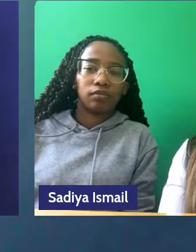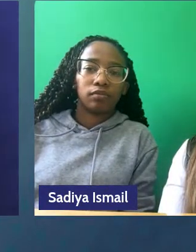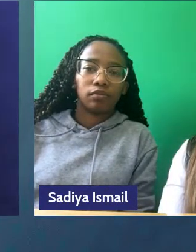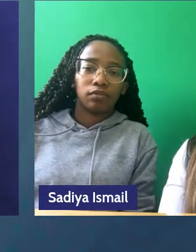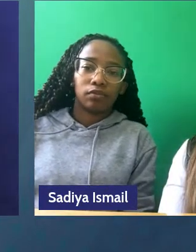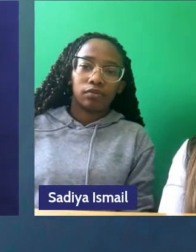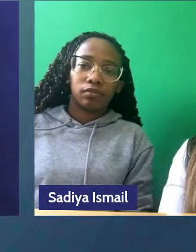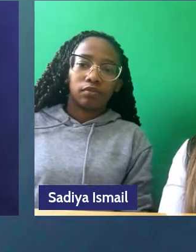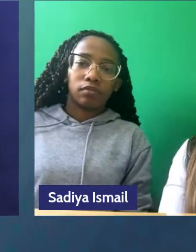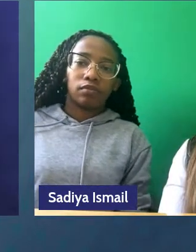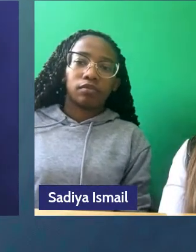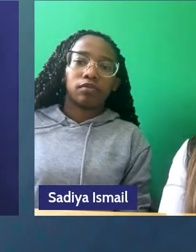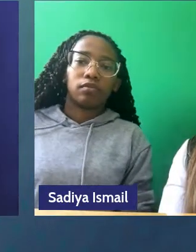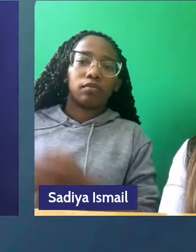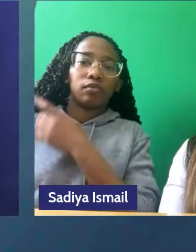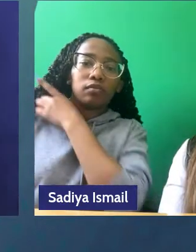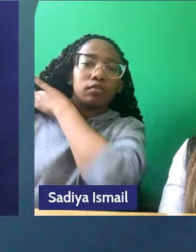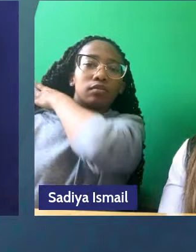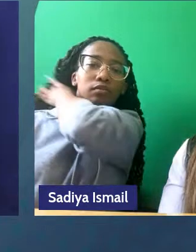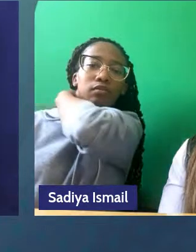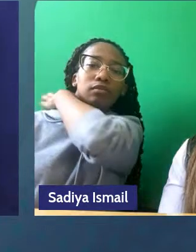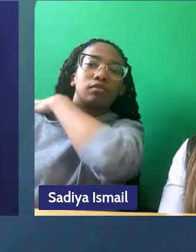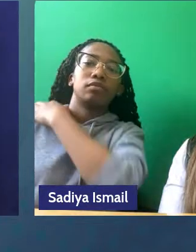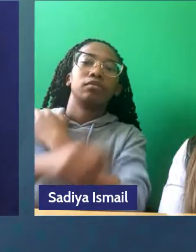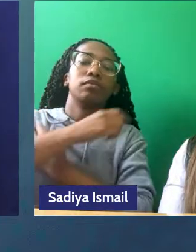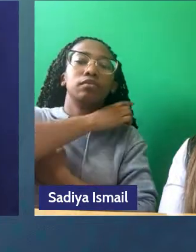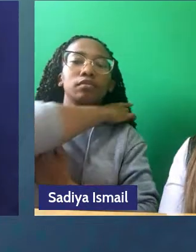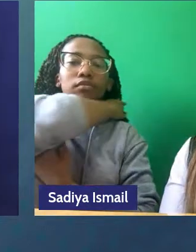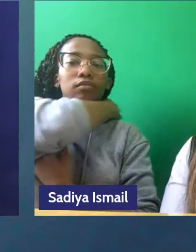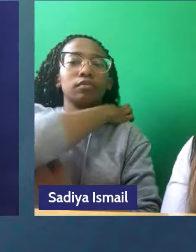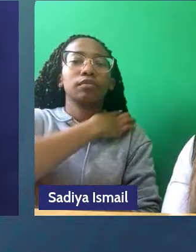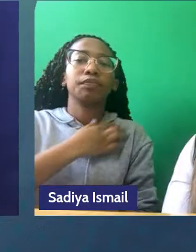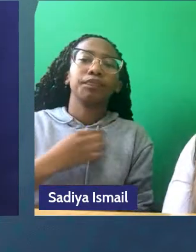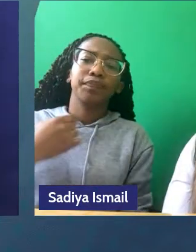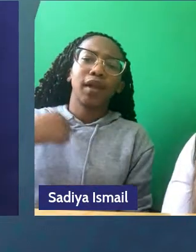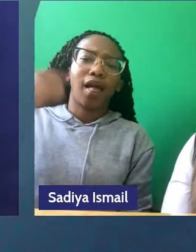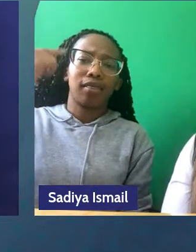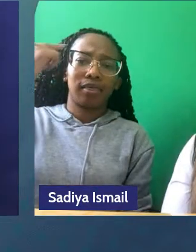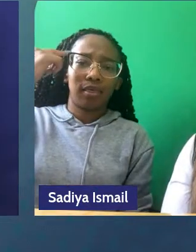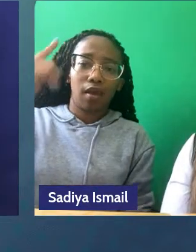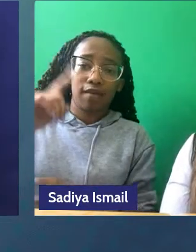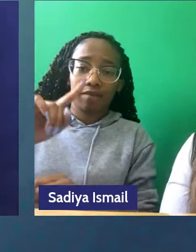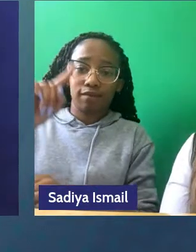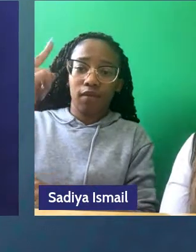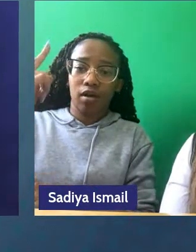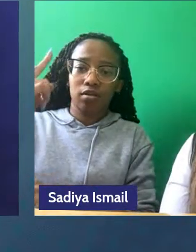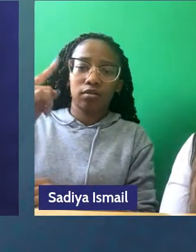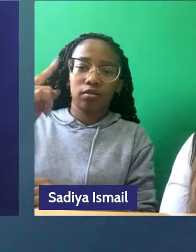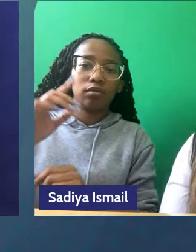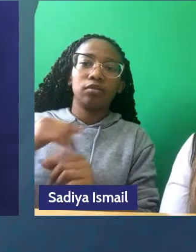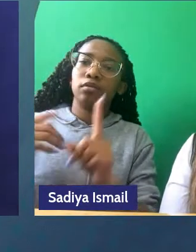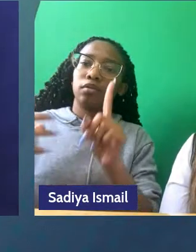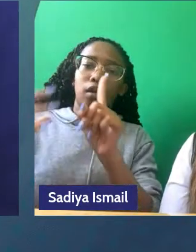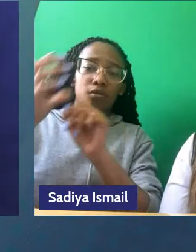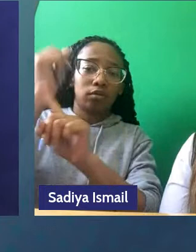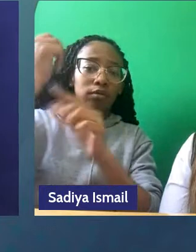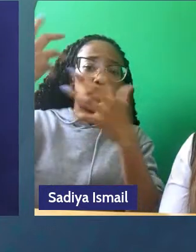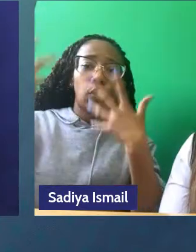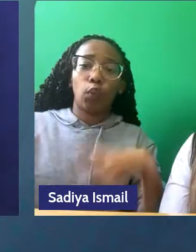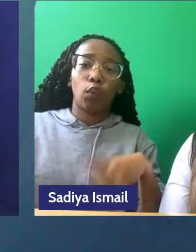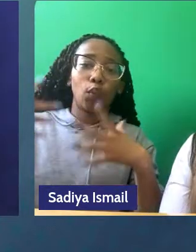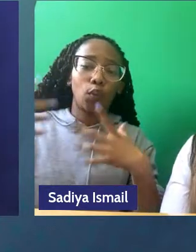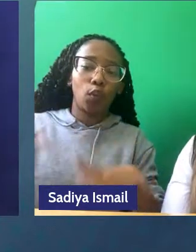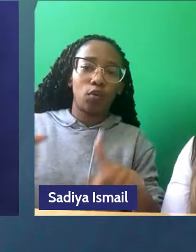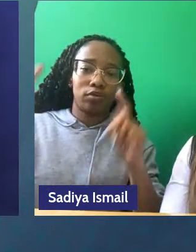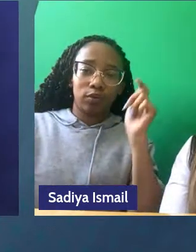this month of September being Deaf Awareness Month? I think, first of all, it's such an achievement to